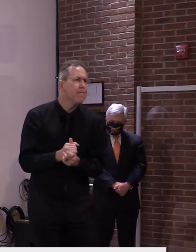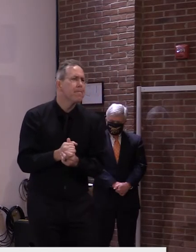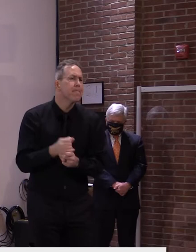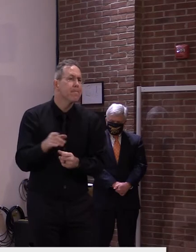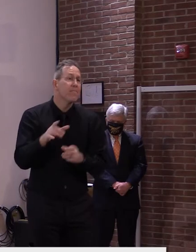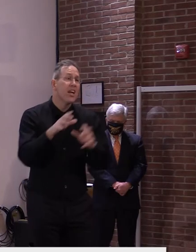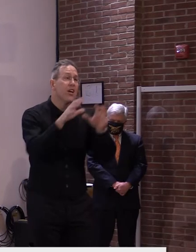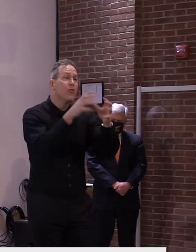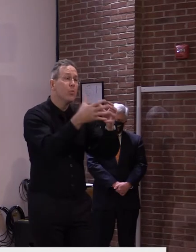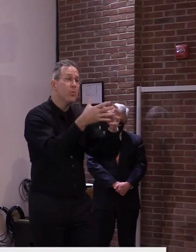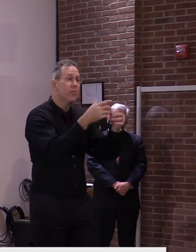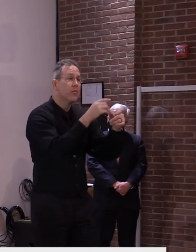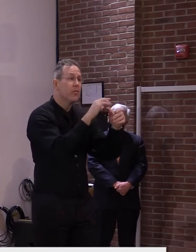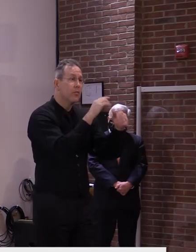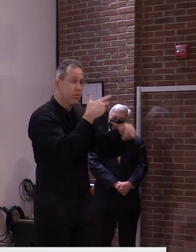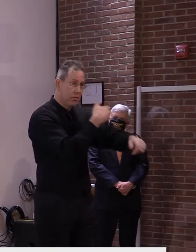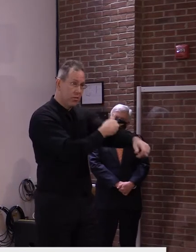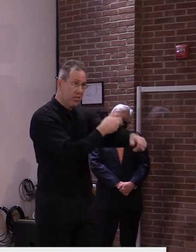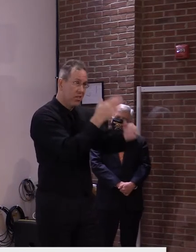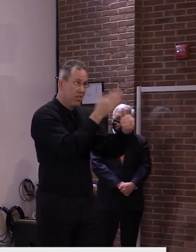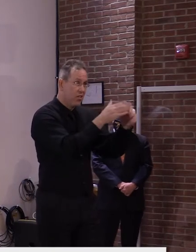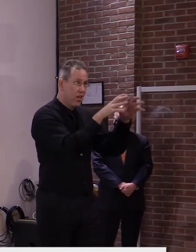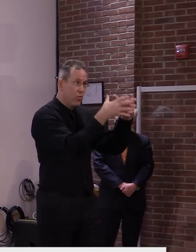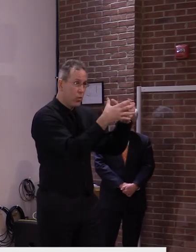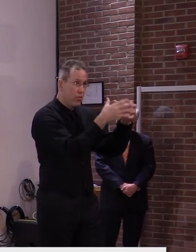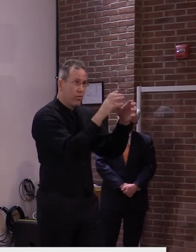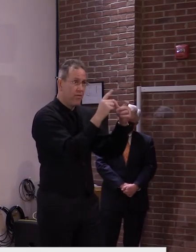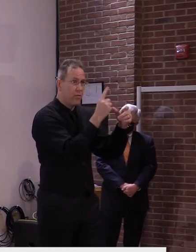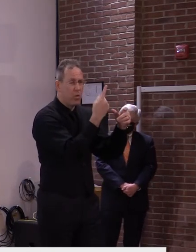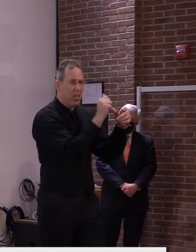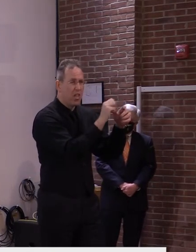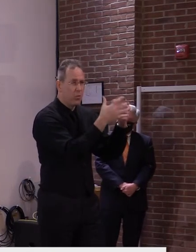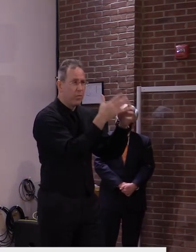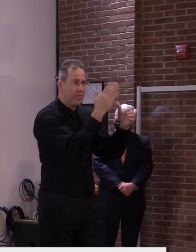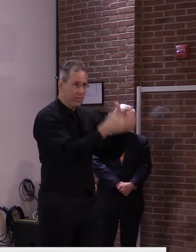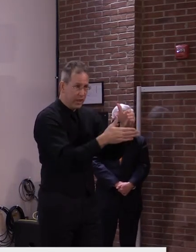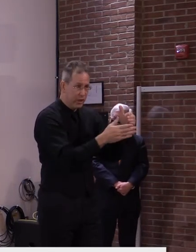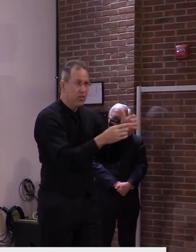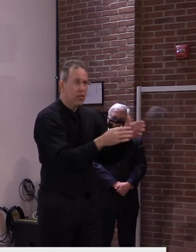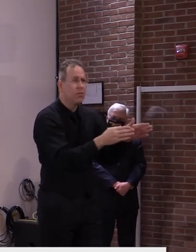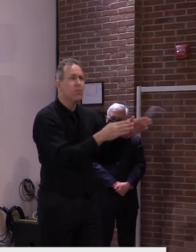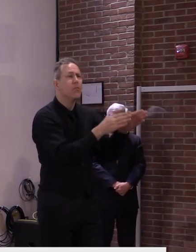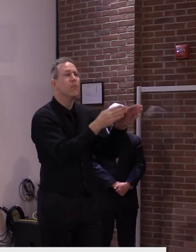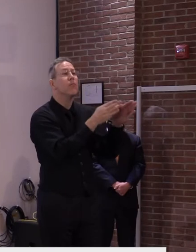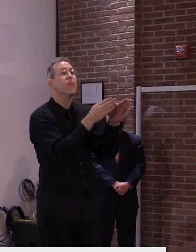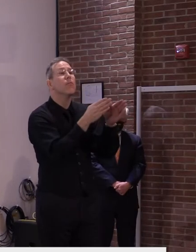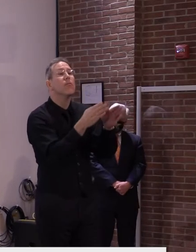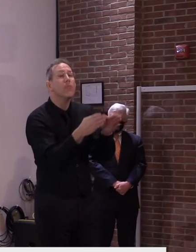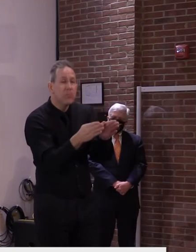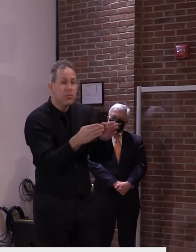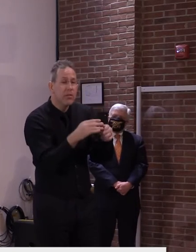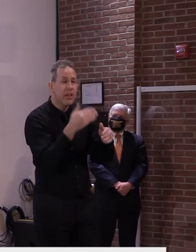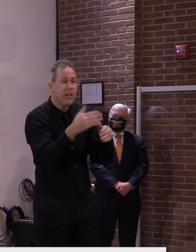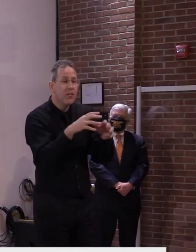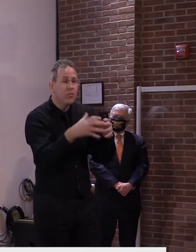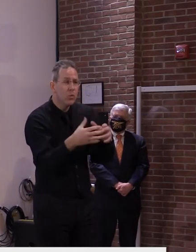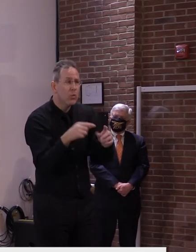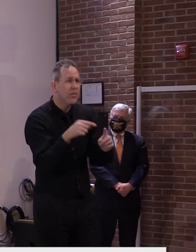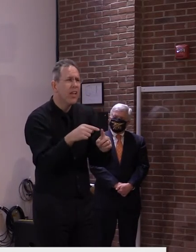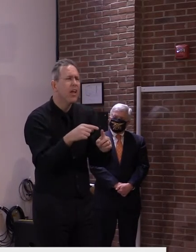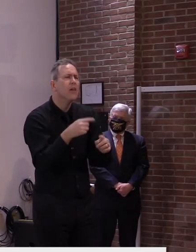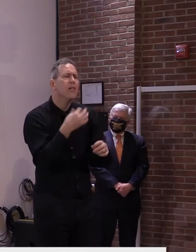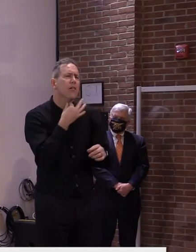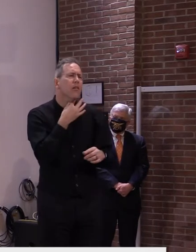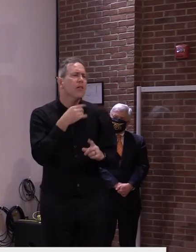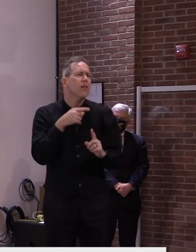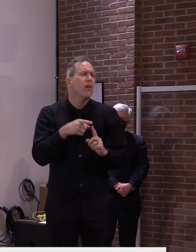the being fully vaccinated point, when can or should senior living facilities, long-term care facilities, resume some of the programming that